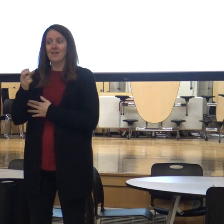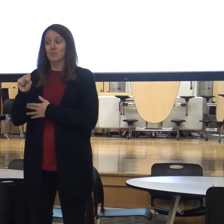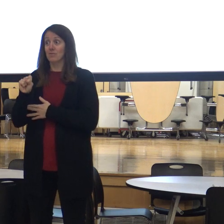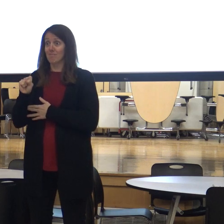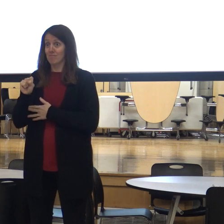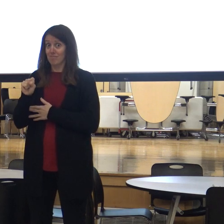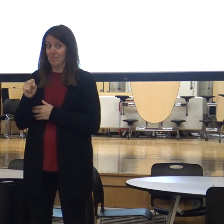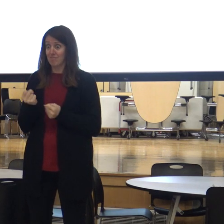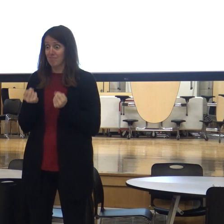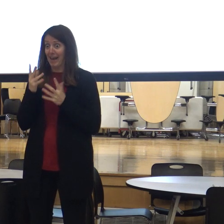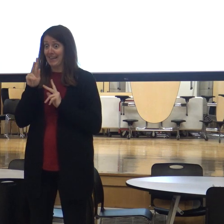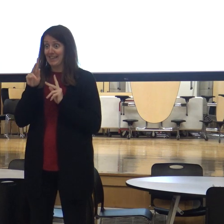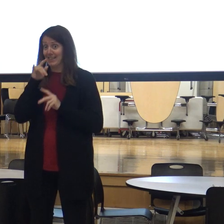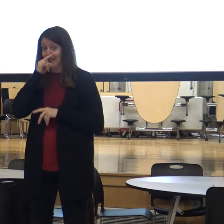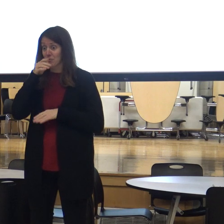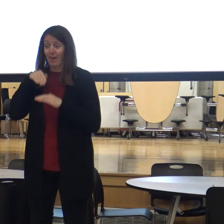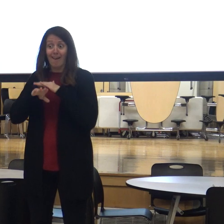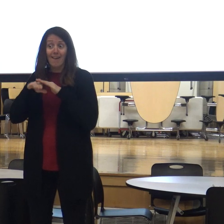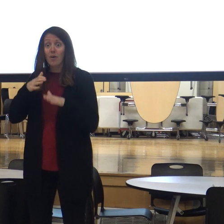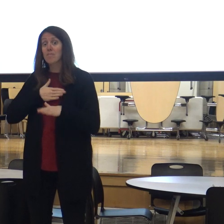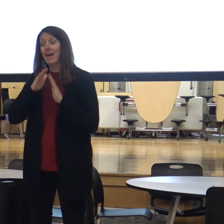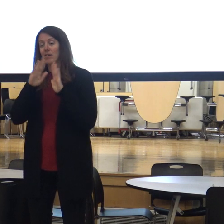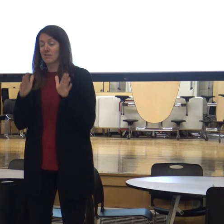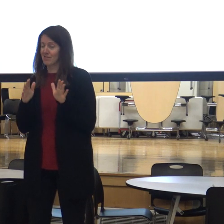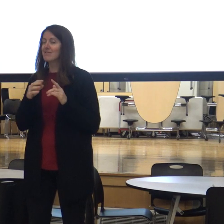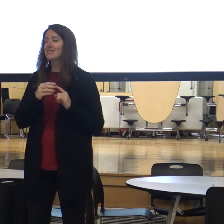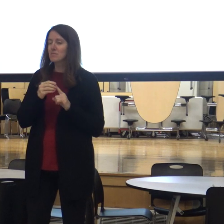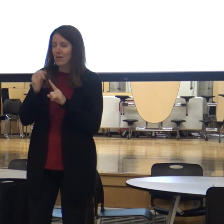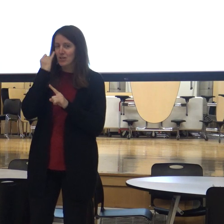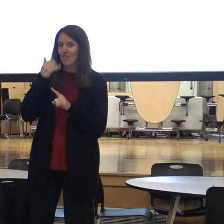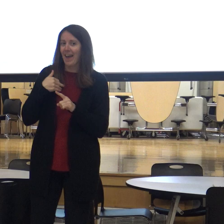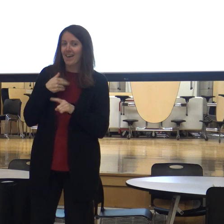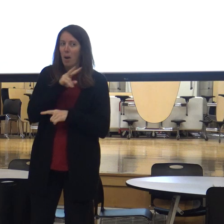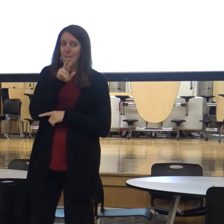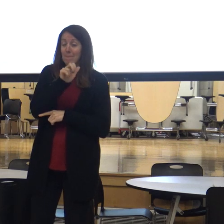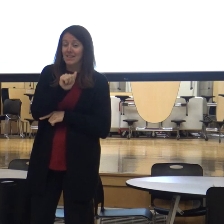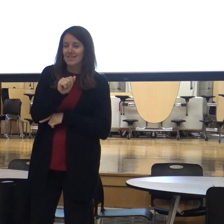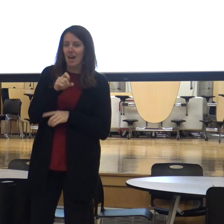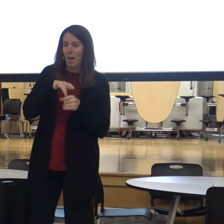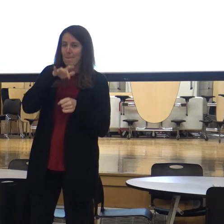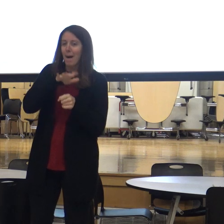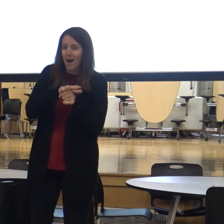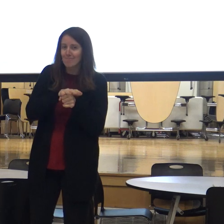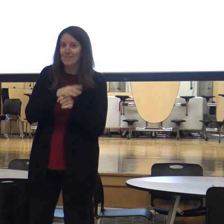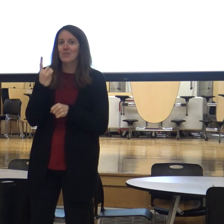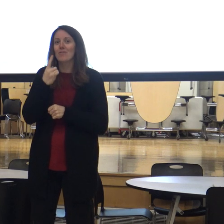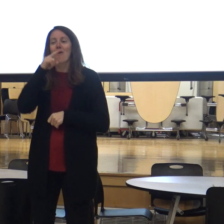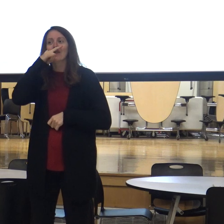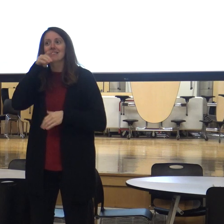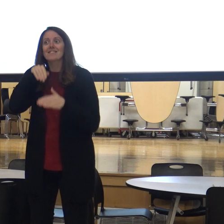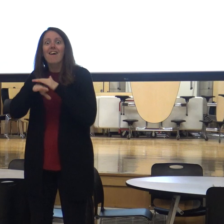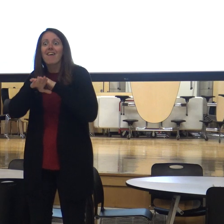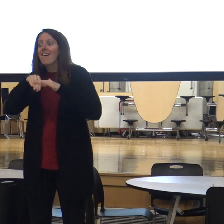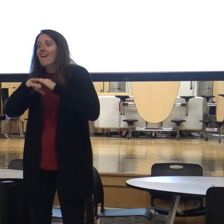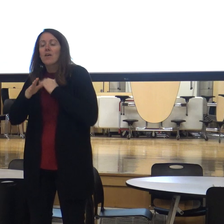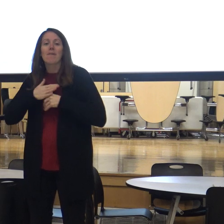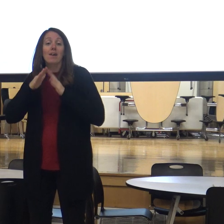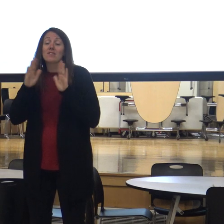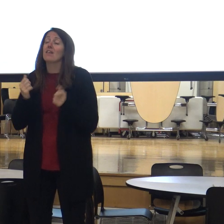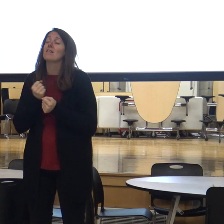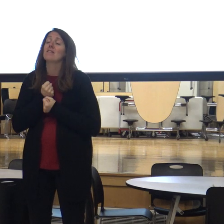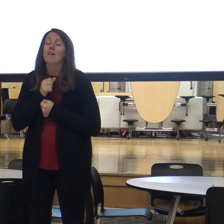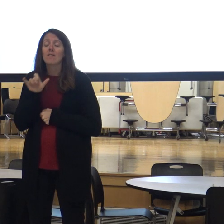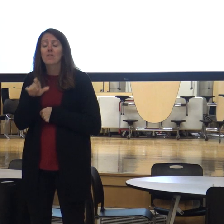going all of the time, especially if I had pizzas in the freezer and pop in the fridge. There was always kids coming and going, and I loved it. I really